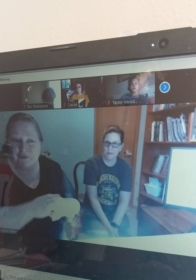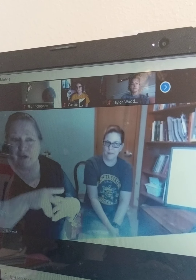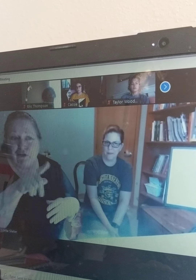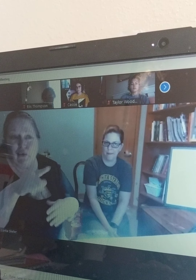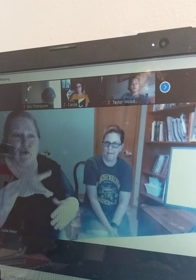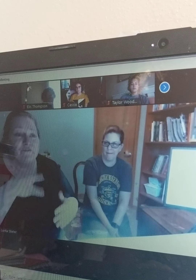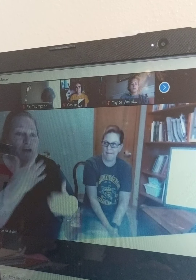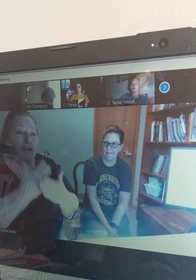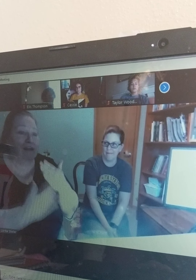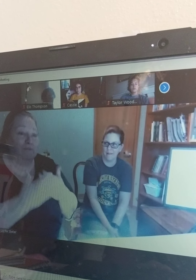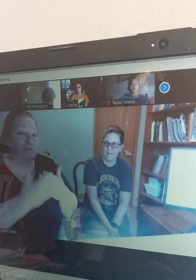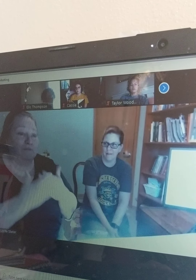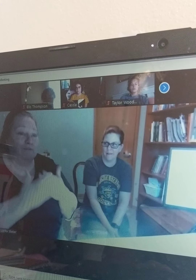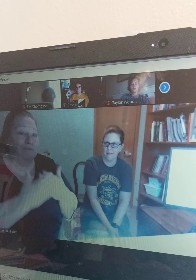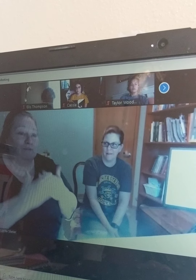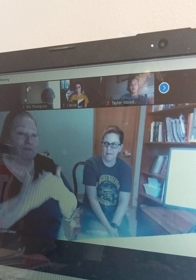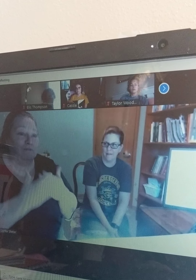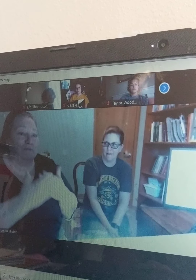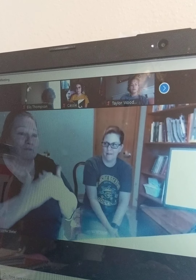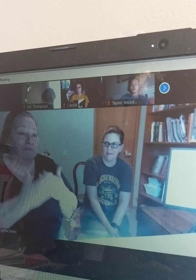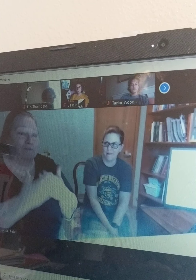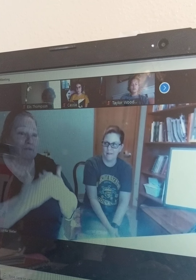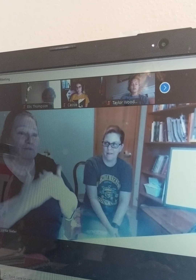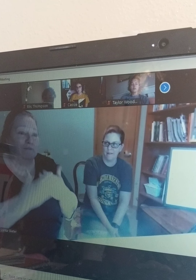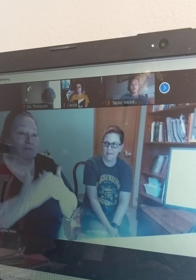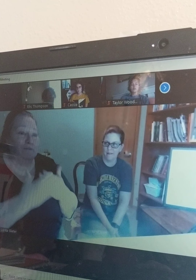prefer to produce